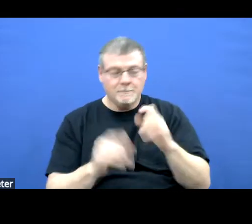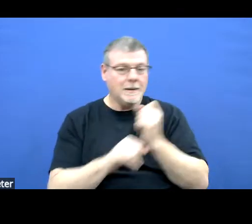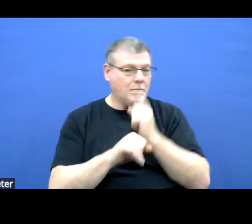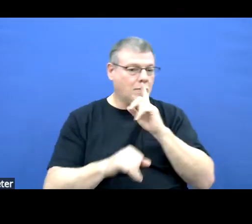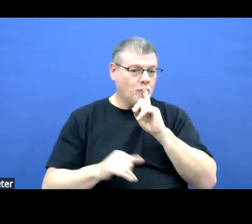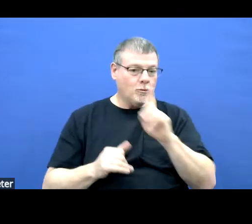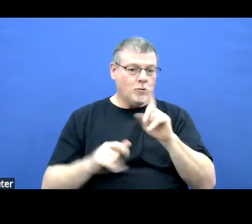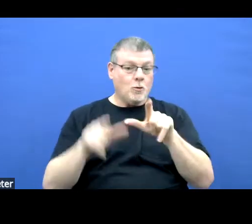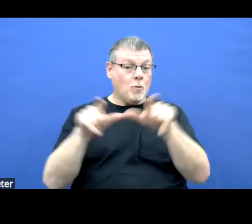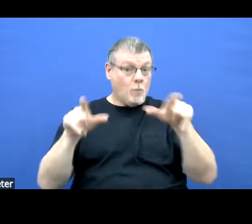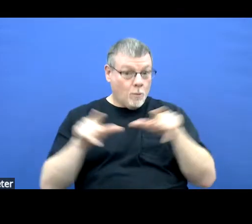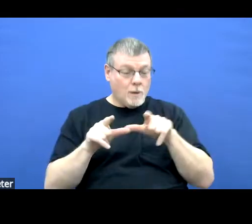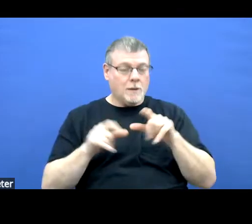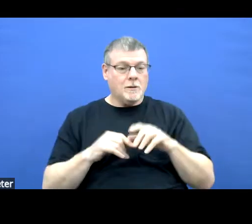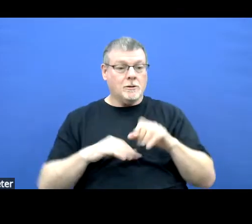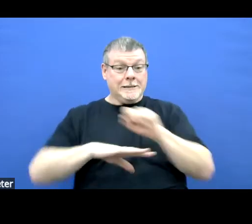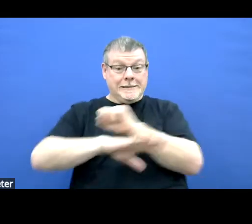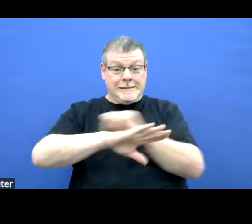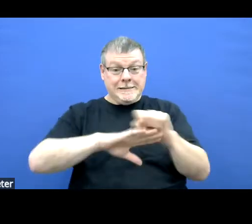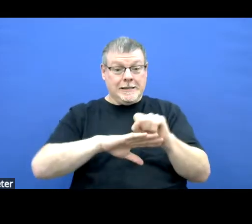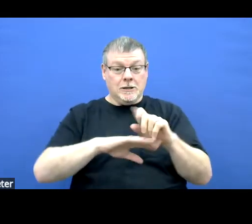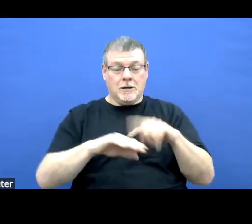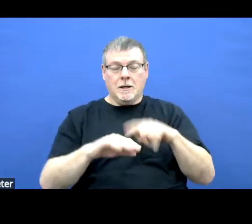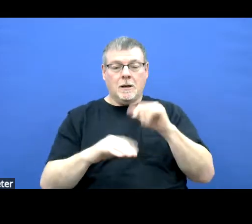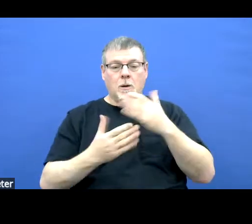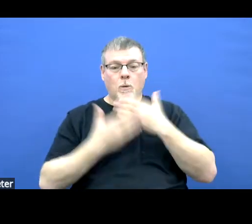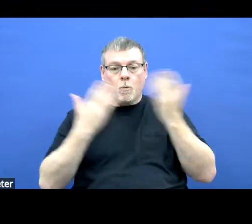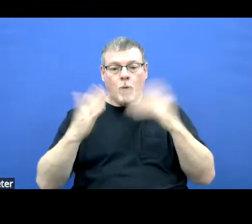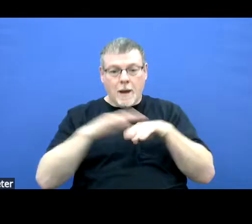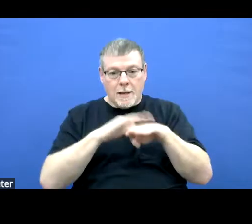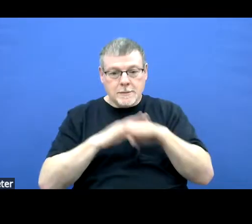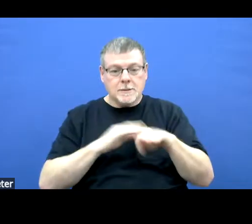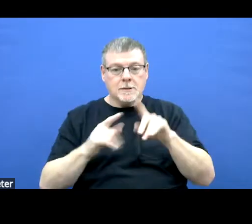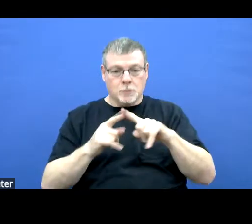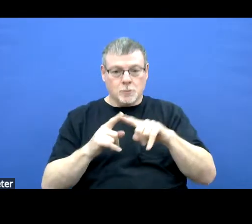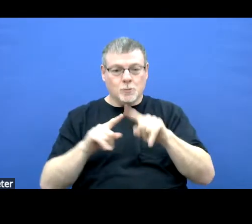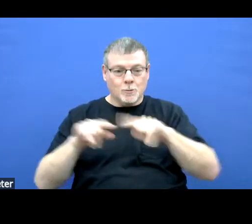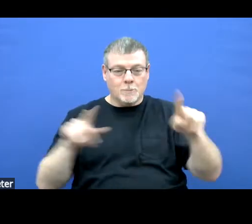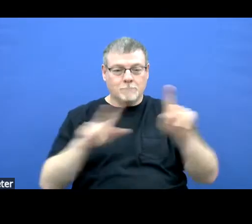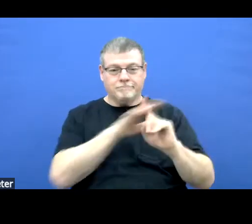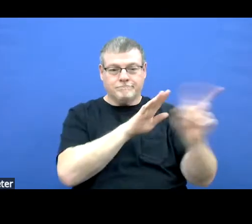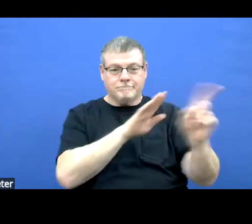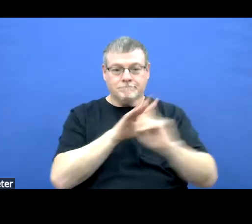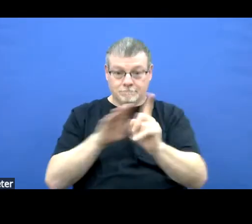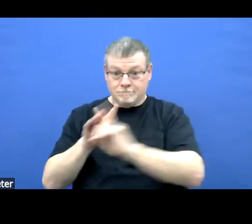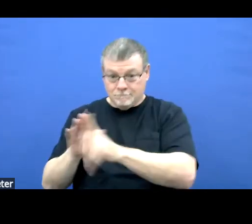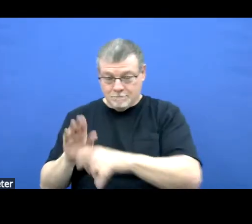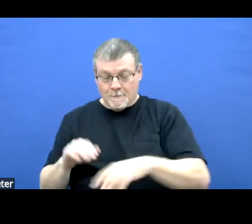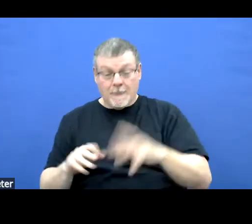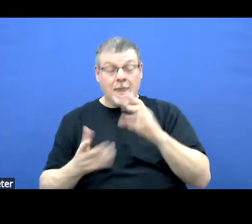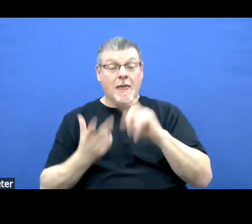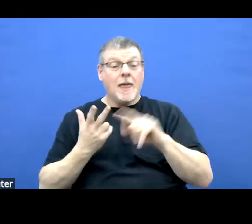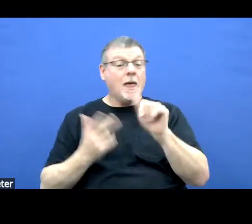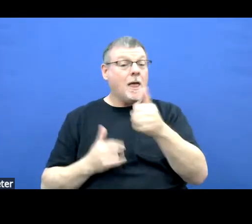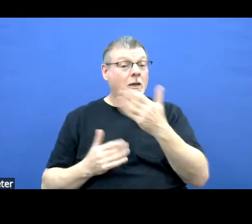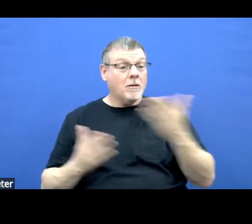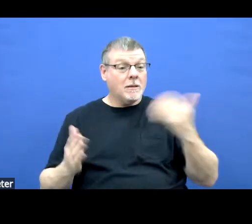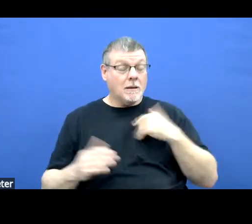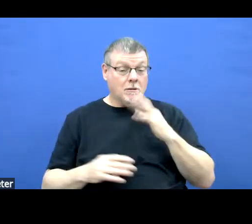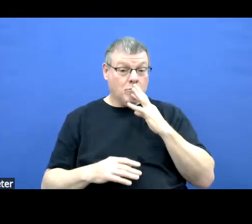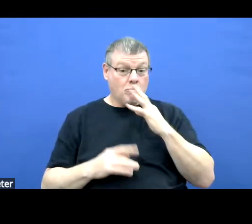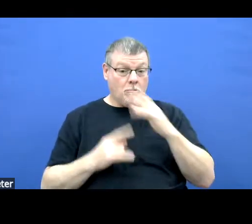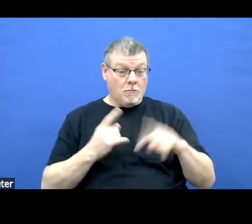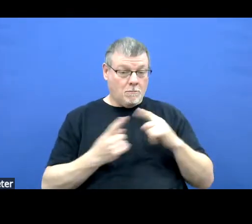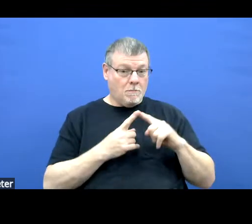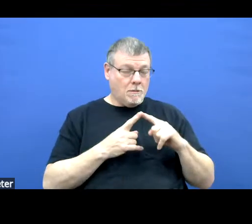with the location of the stage that it's not lacking access to any of those fire exits. The other thing I talked to him about too is that we